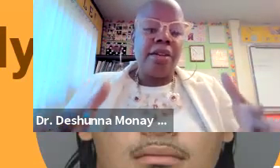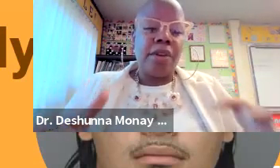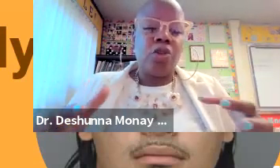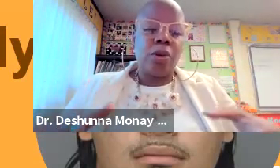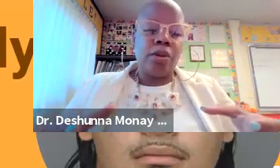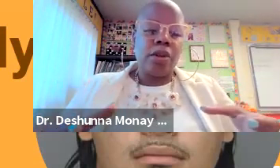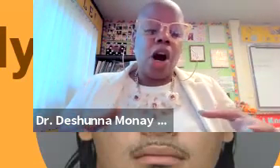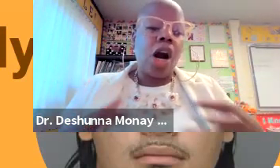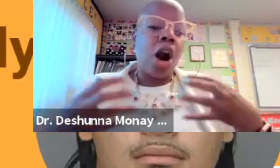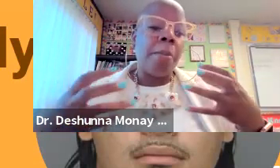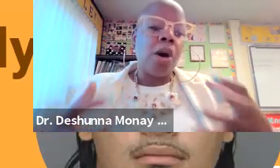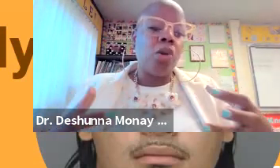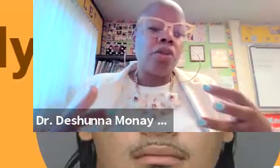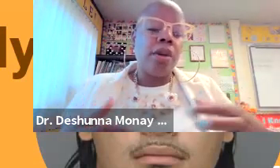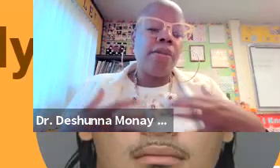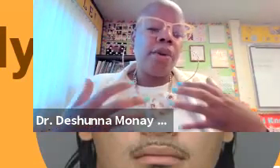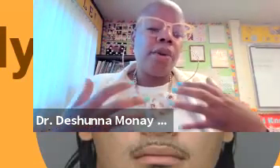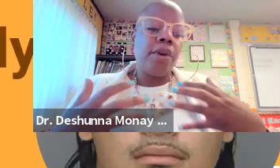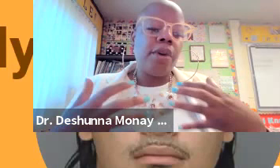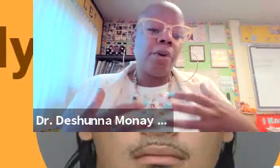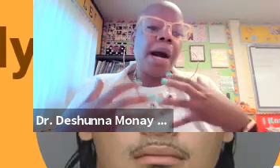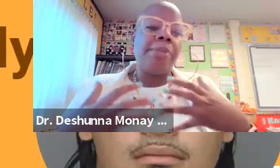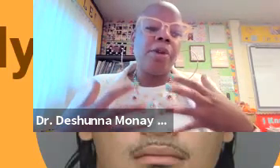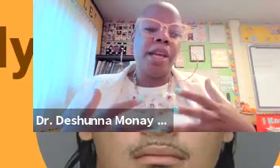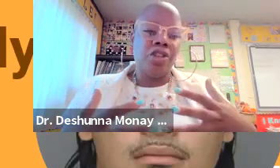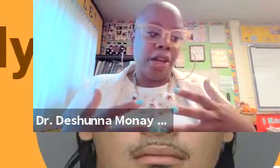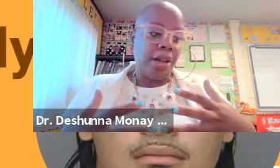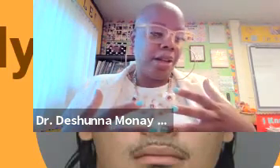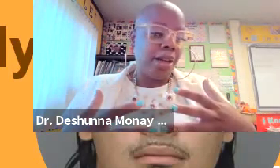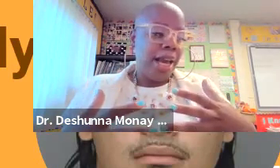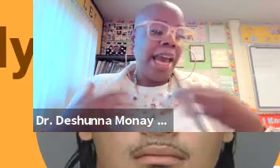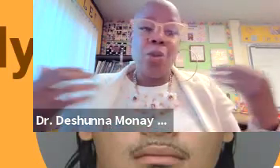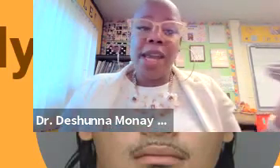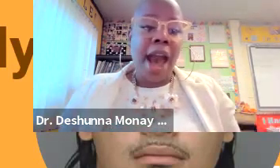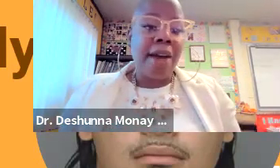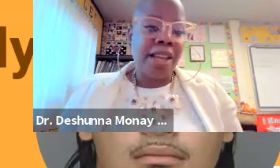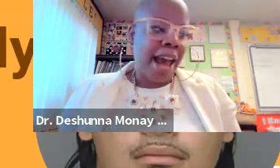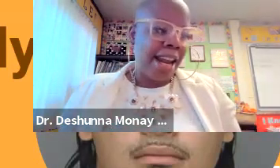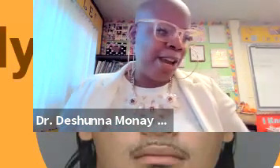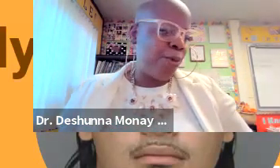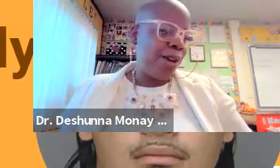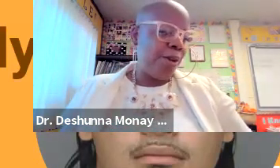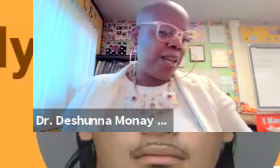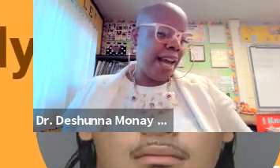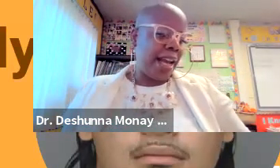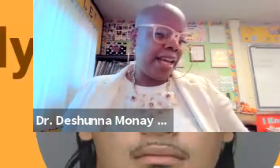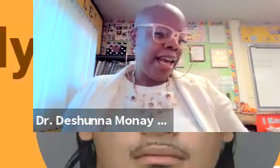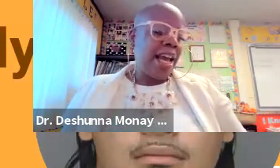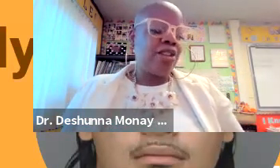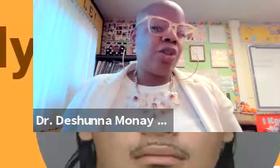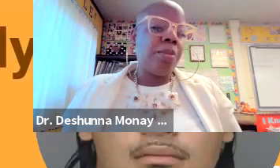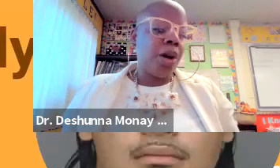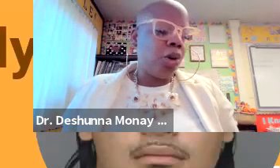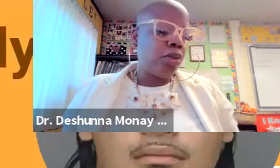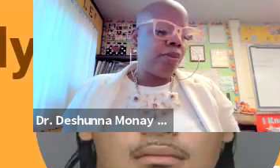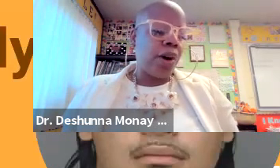these individuals are our most vulnerable population. And we have the data and we know the data.